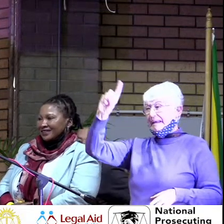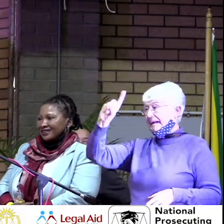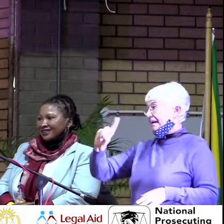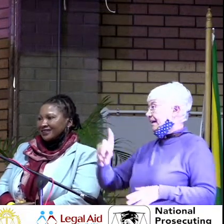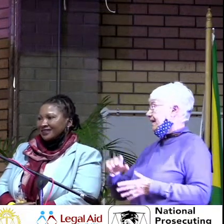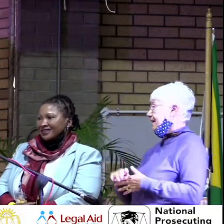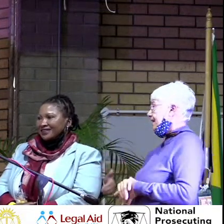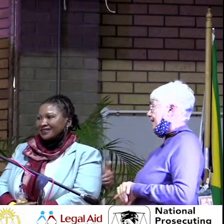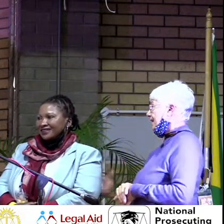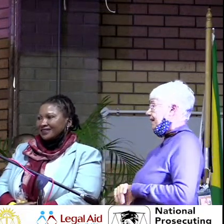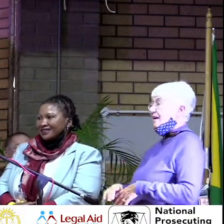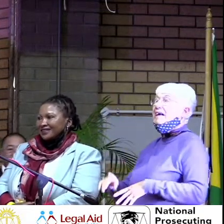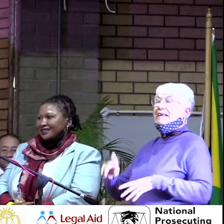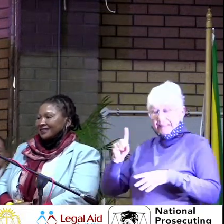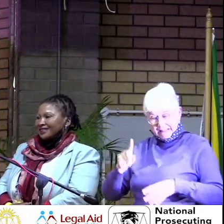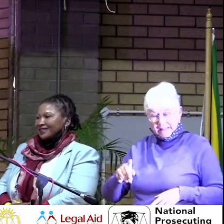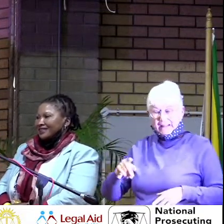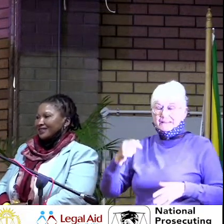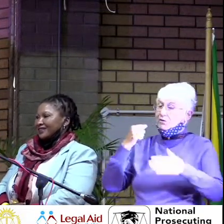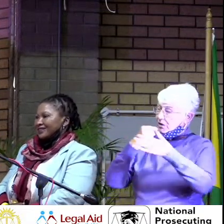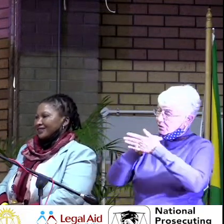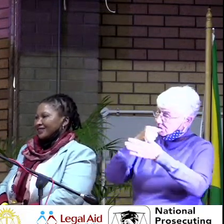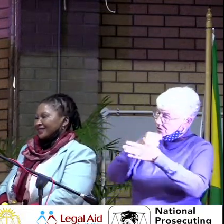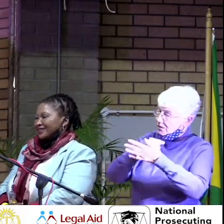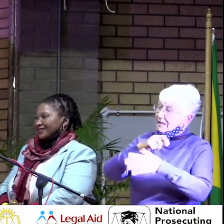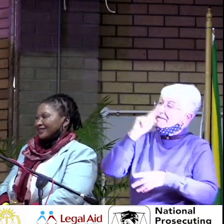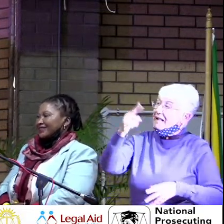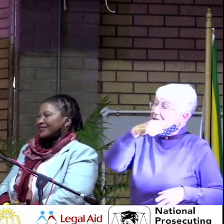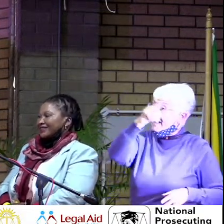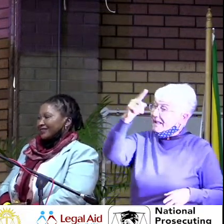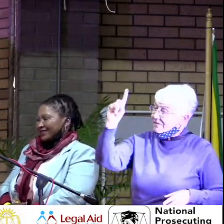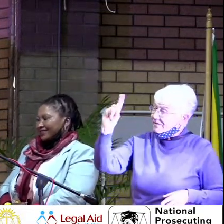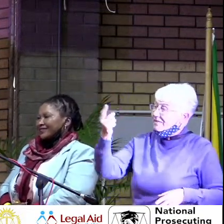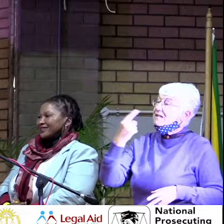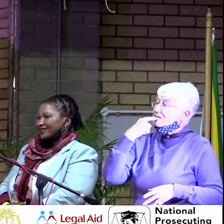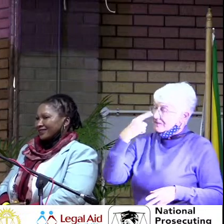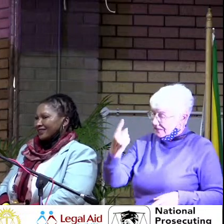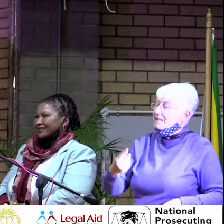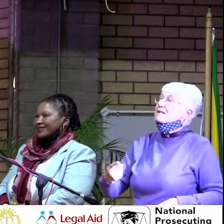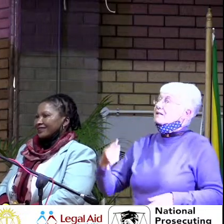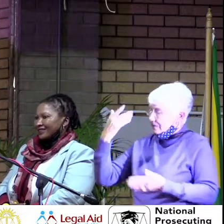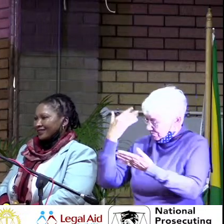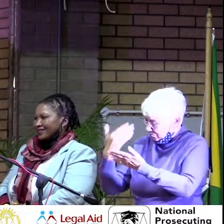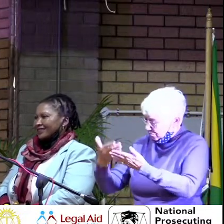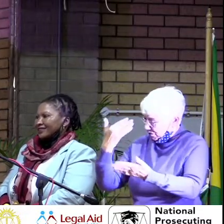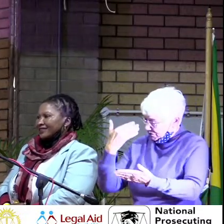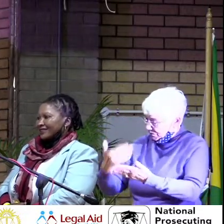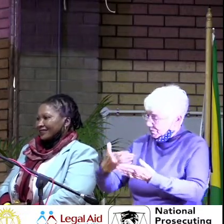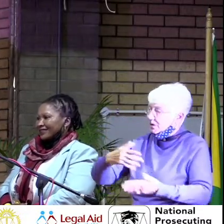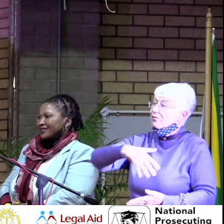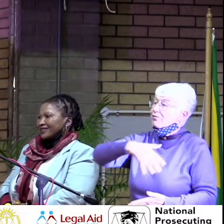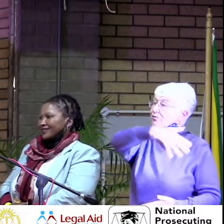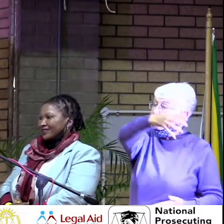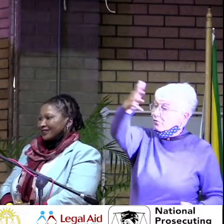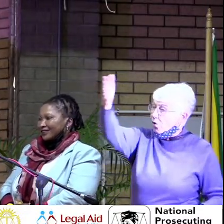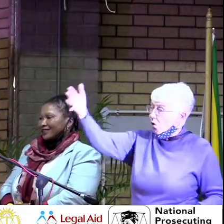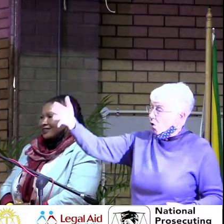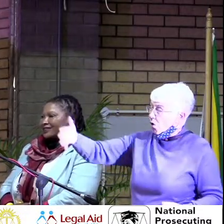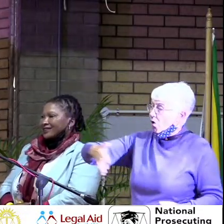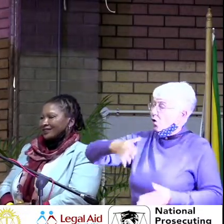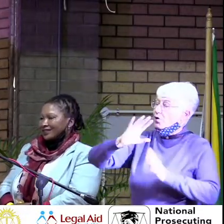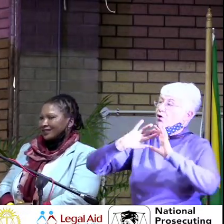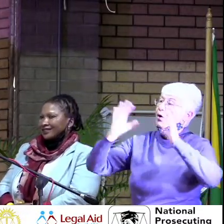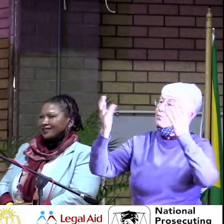everything that has been said here is going to be made possible for this community. We are bleeding as this